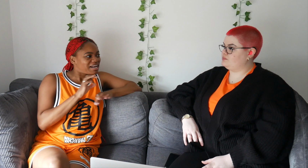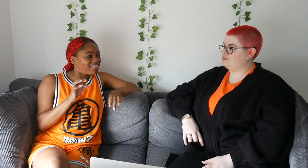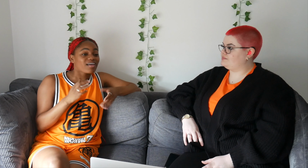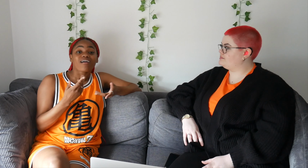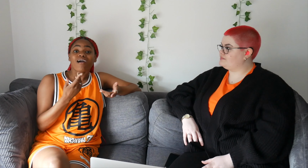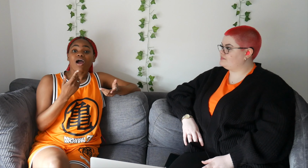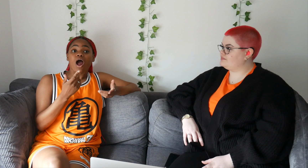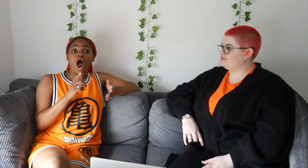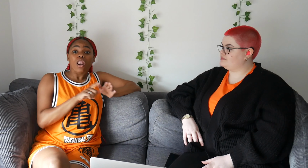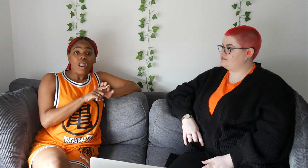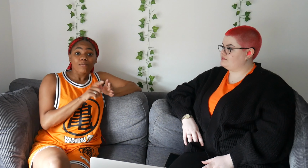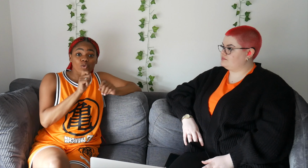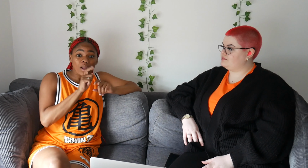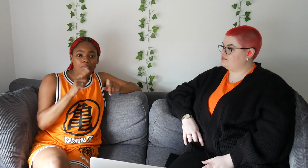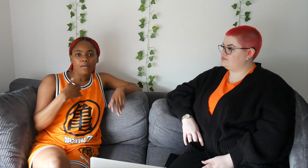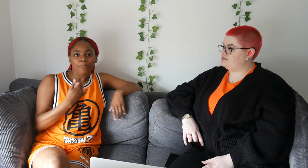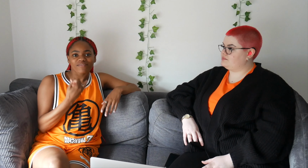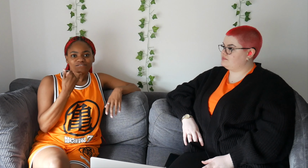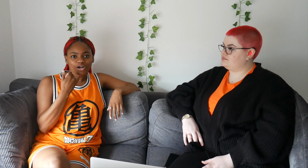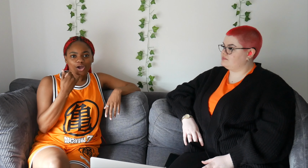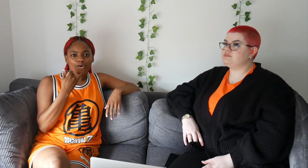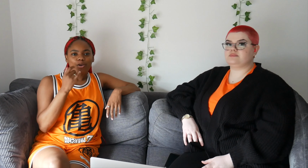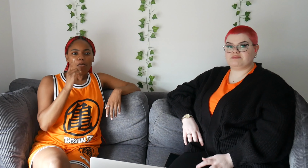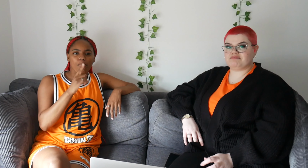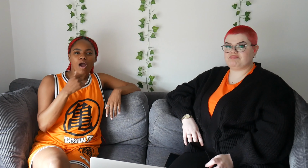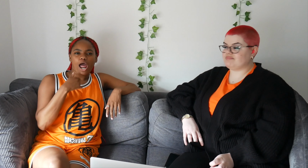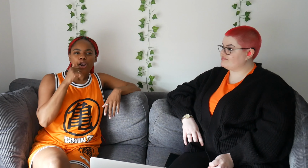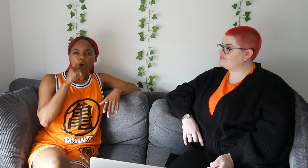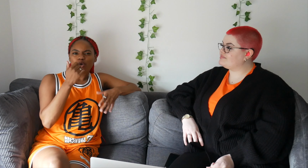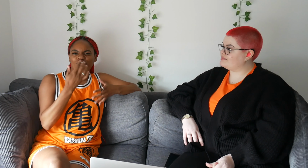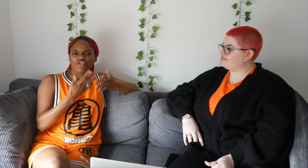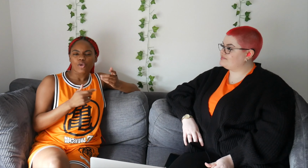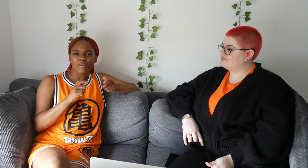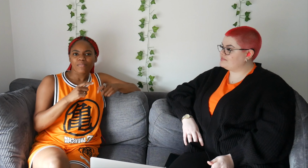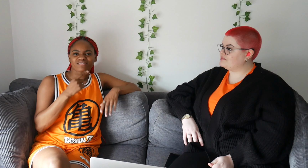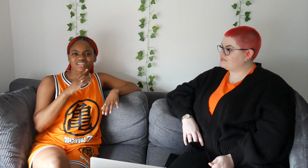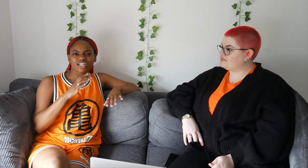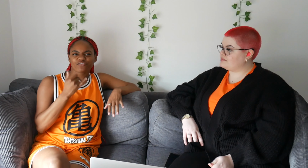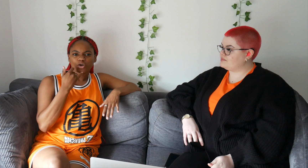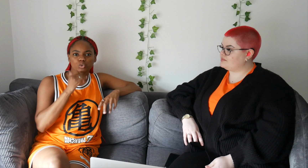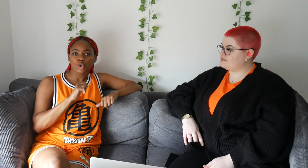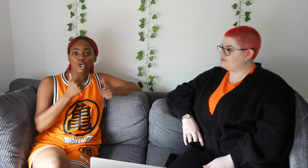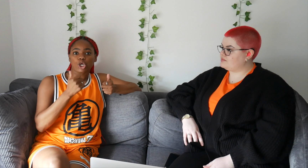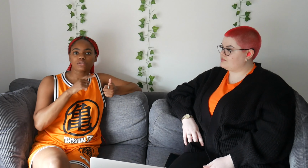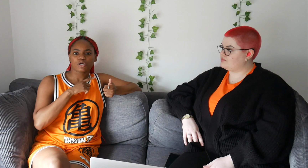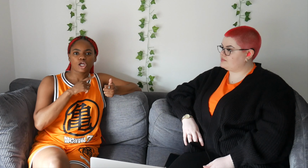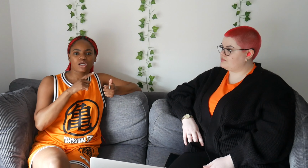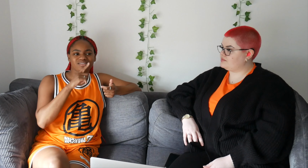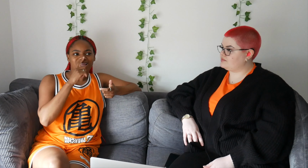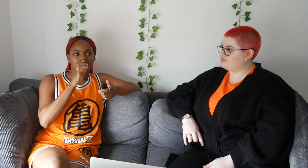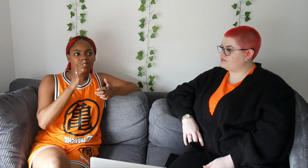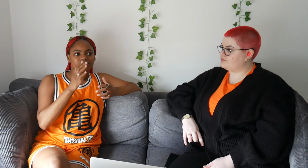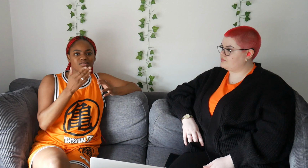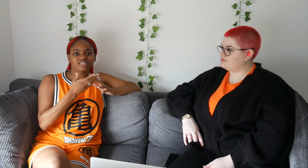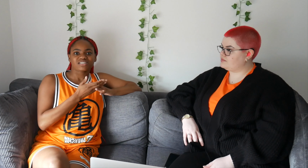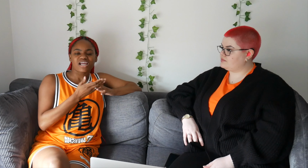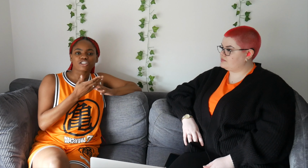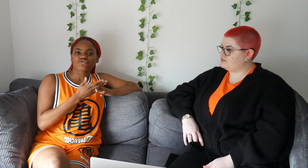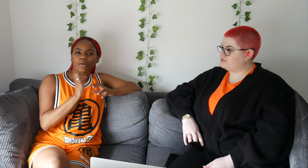use anything. I do use my phone as an alarm, but I know quite a few people say that's not good because it can